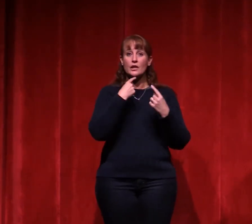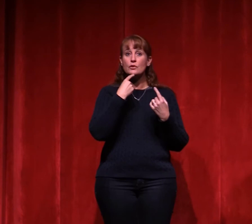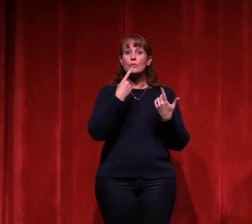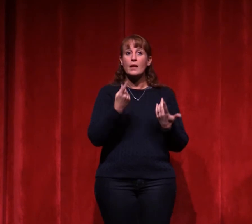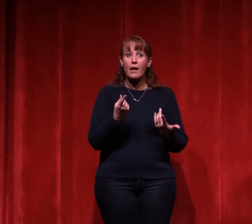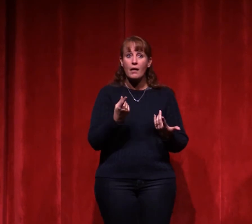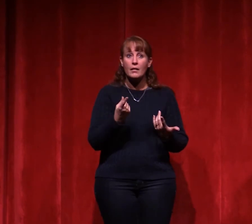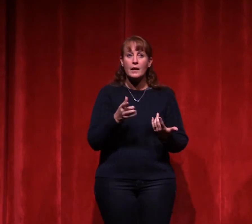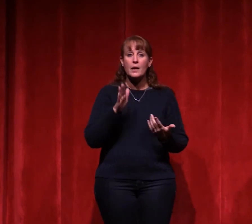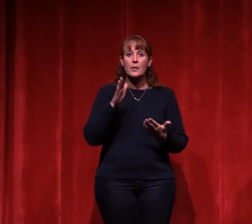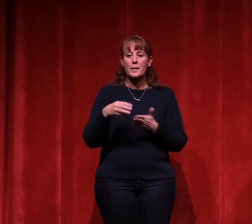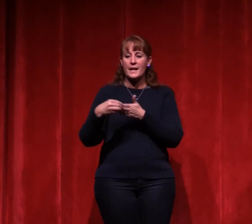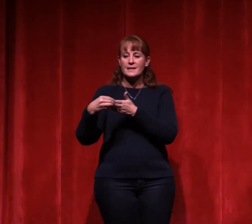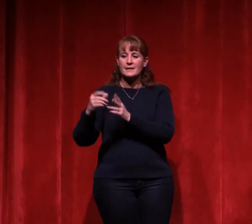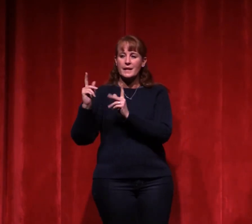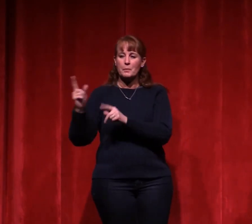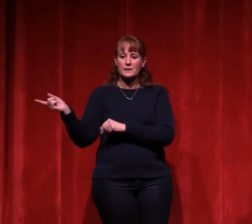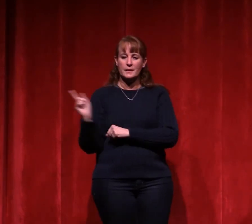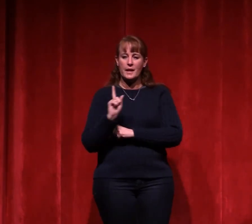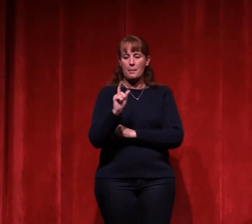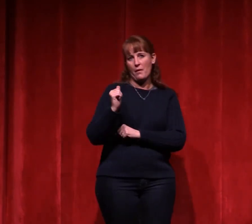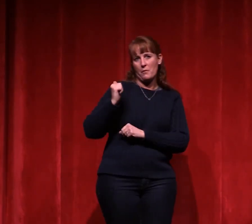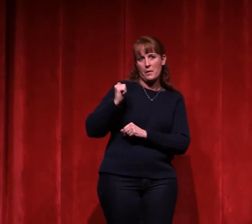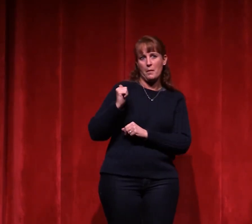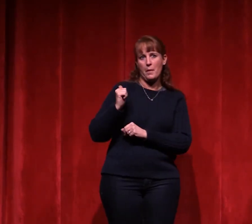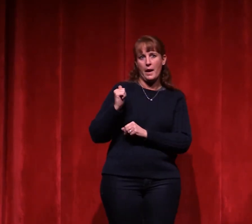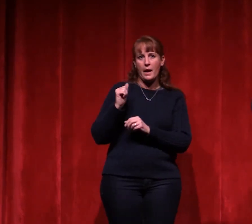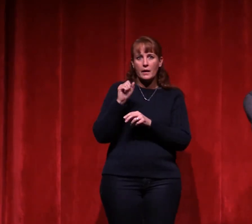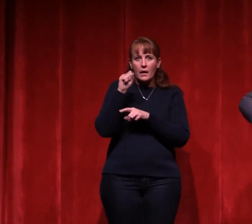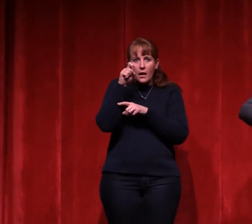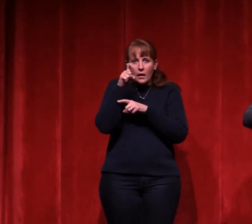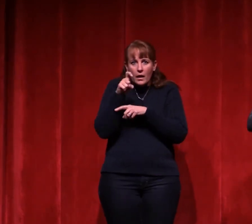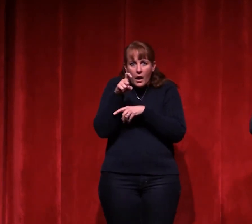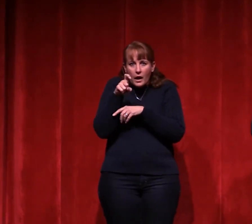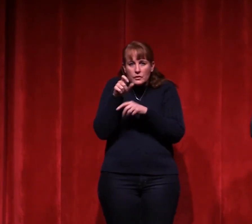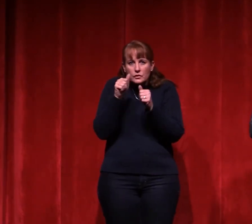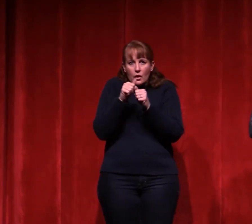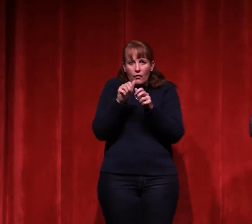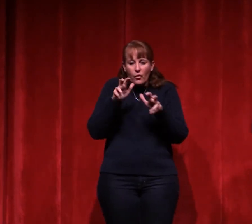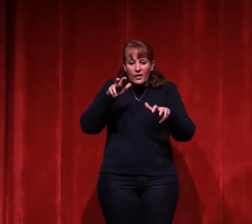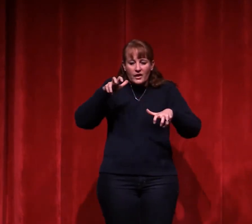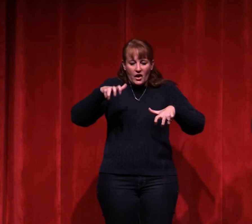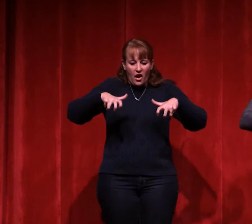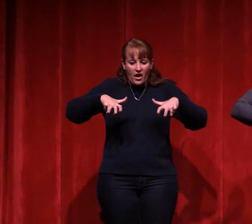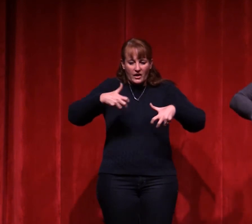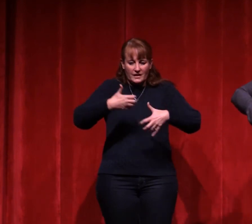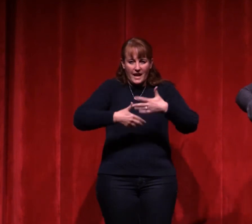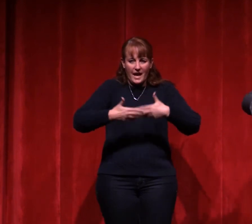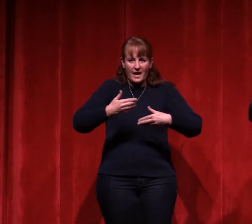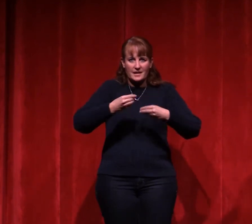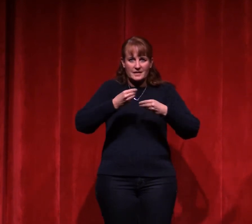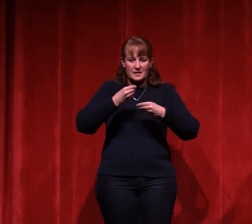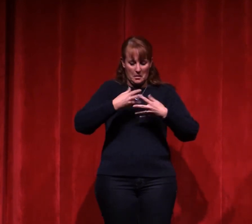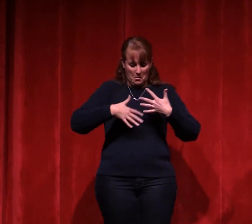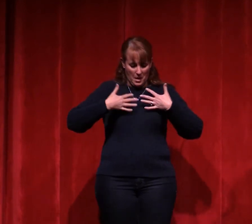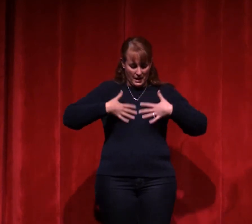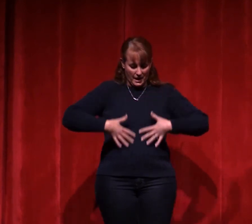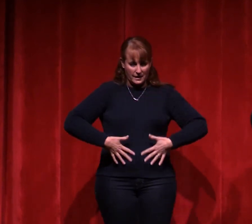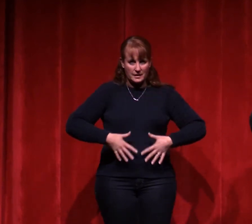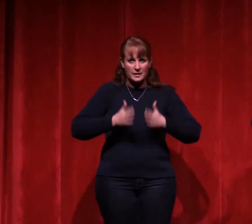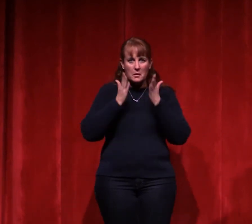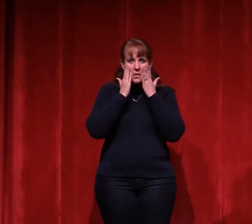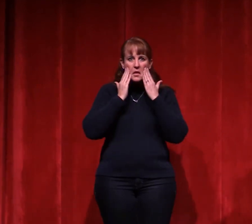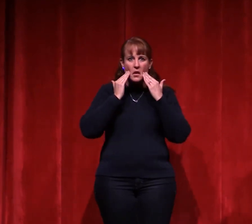As I started to tell him, his lead processor came out from the back, hunched over with gnarled hands and blood on his apron and a